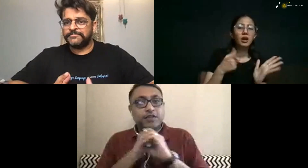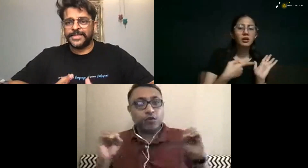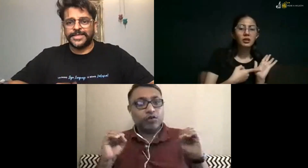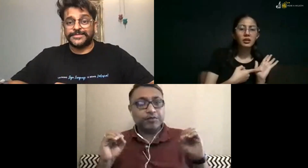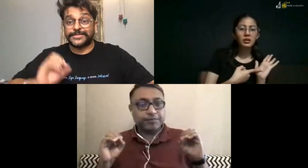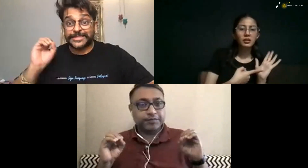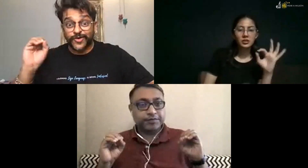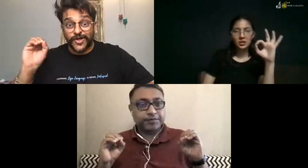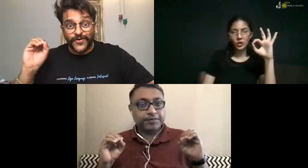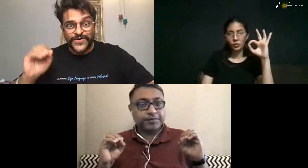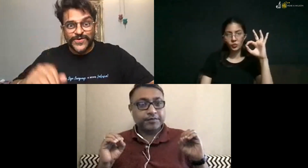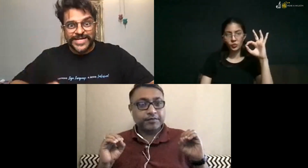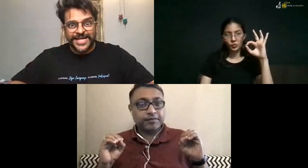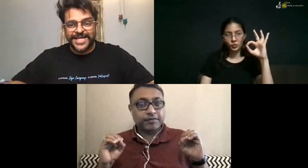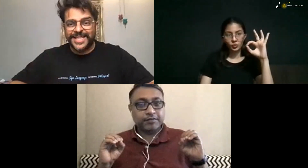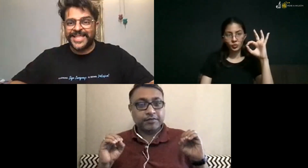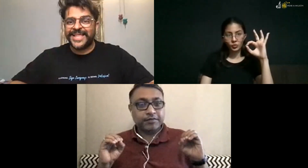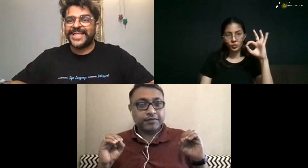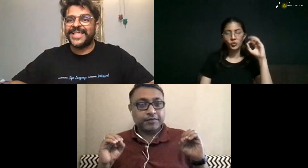Zero.